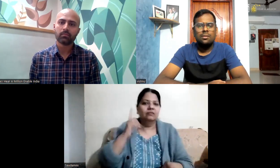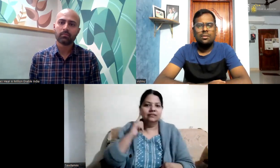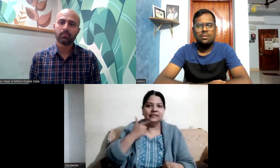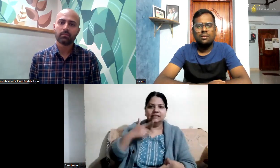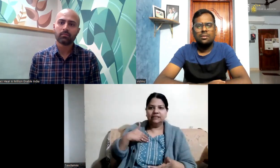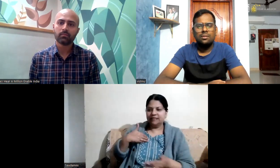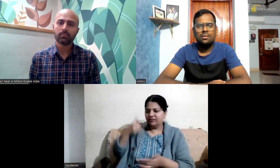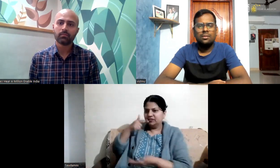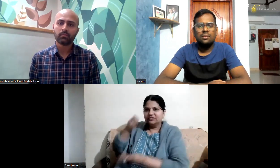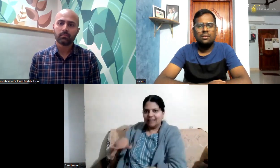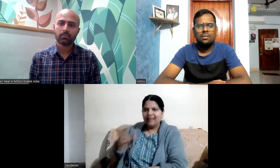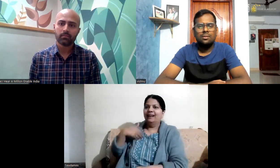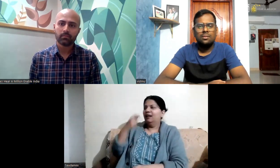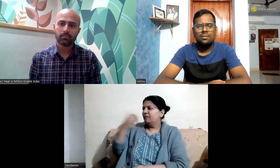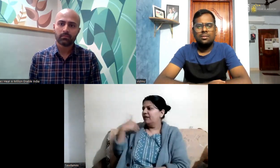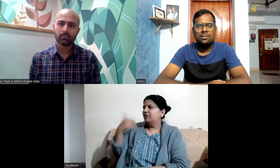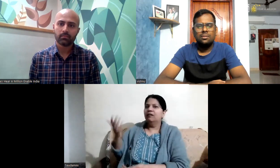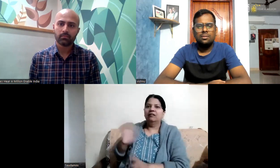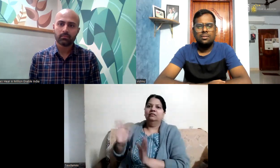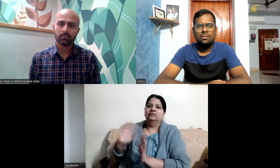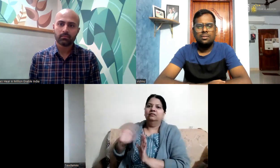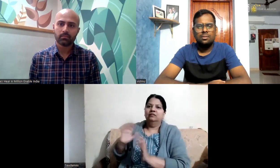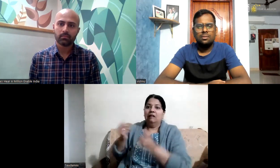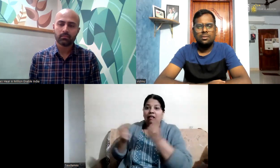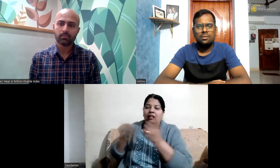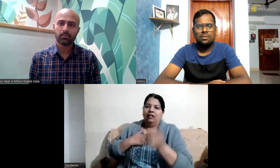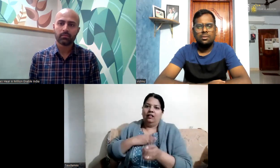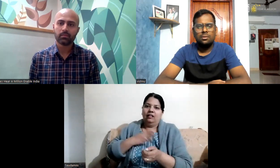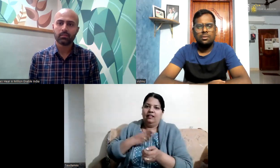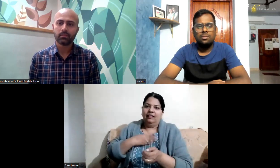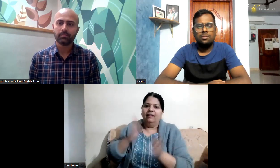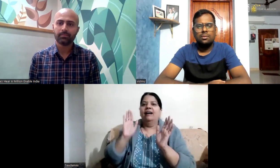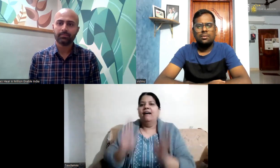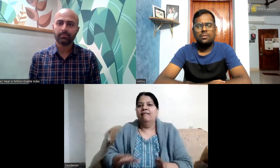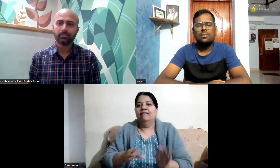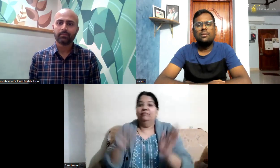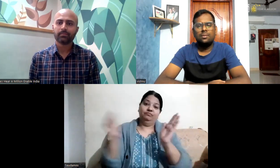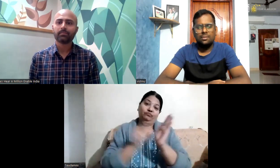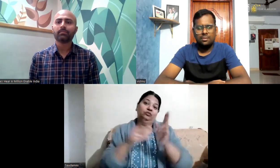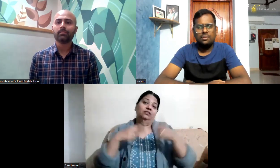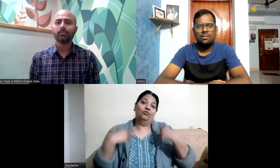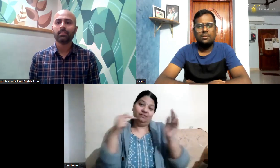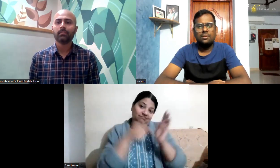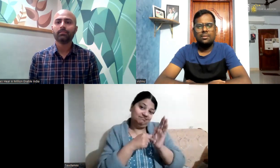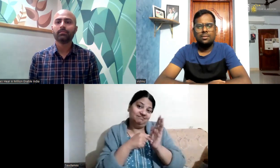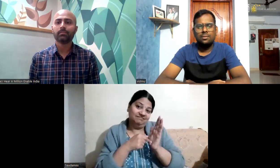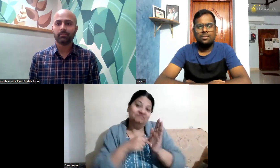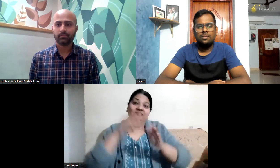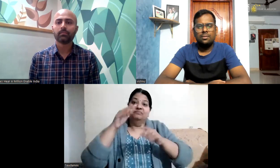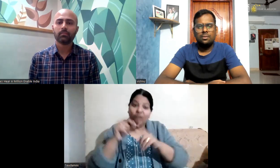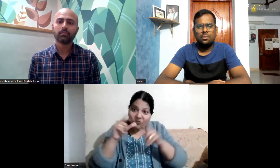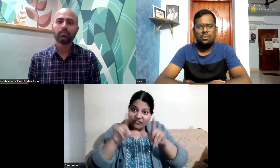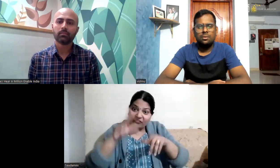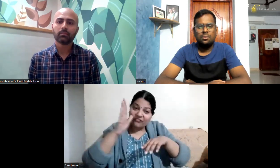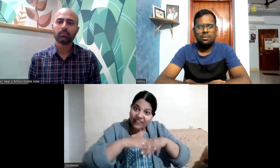met with an accident. So they believe if, uh, a deaf person, they have